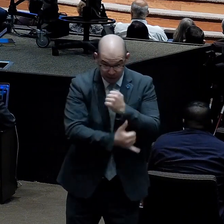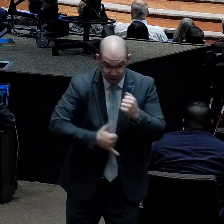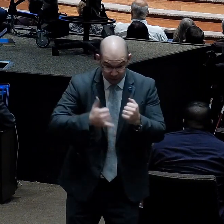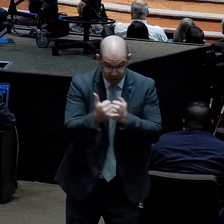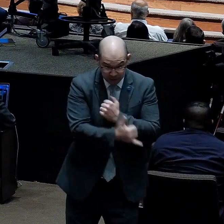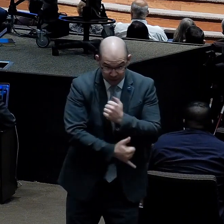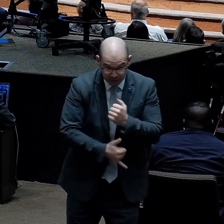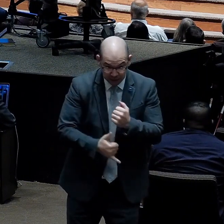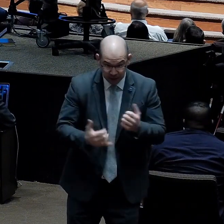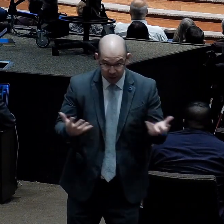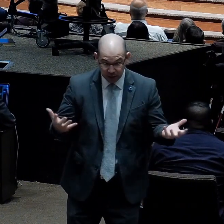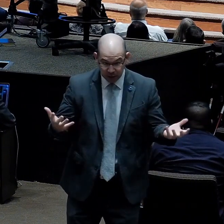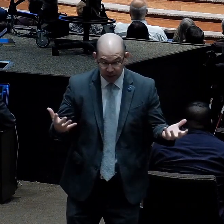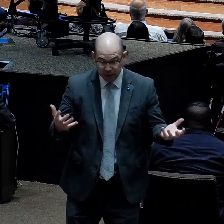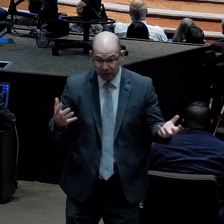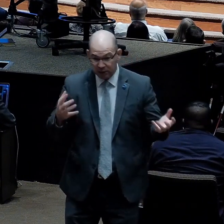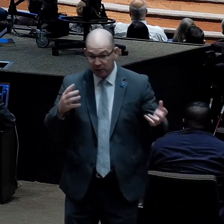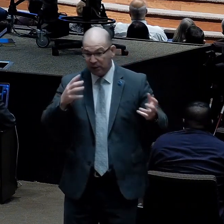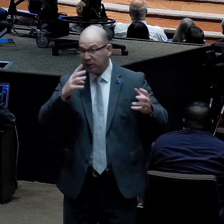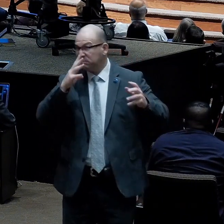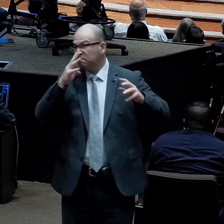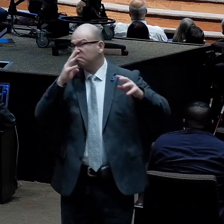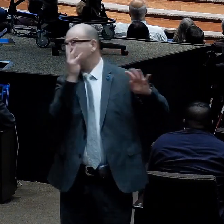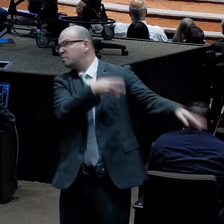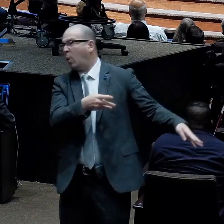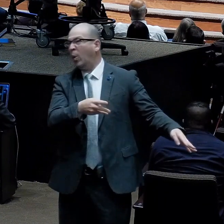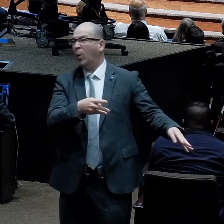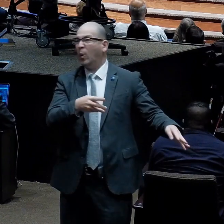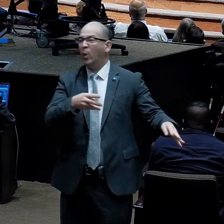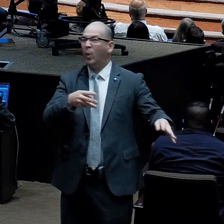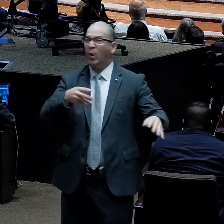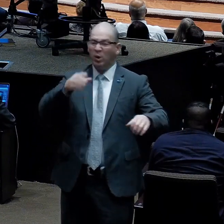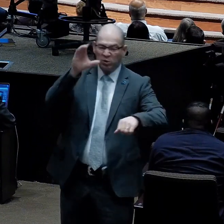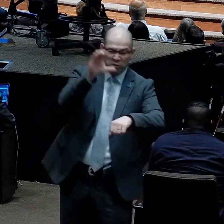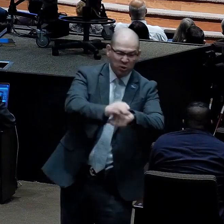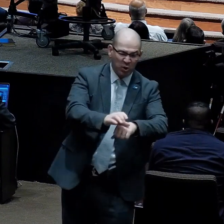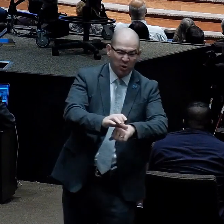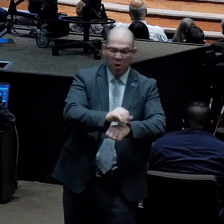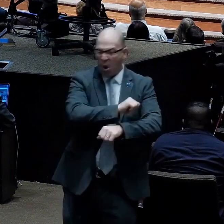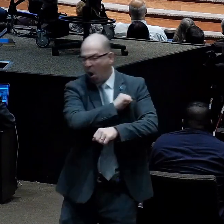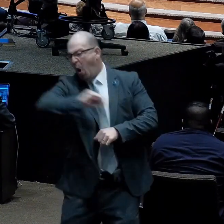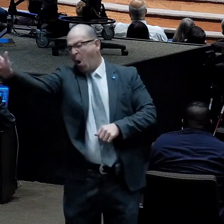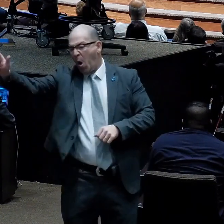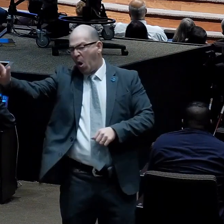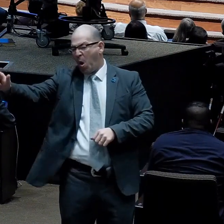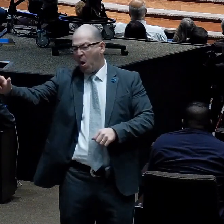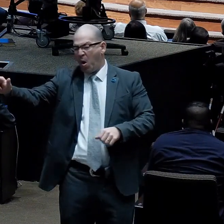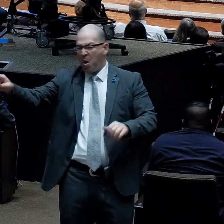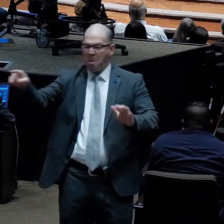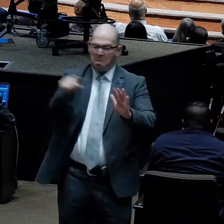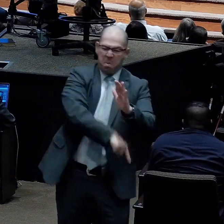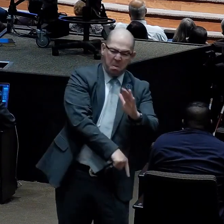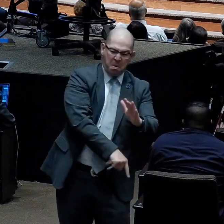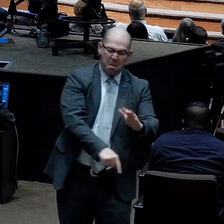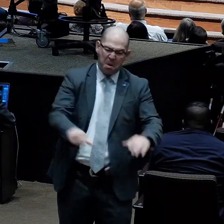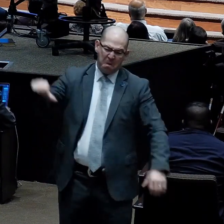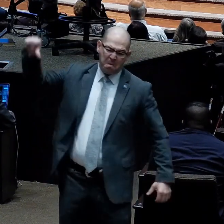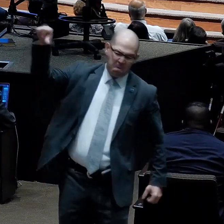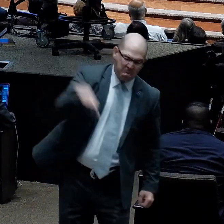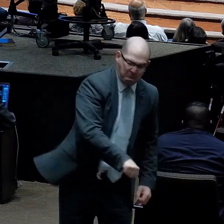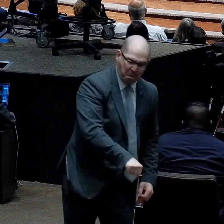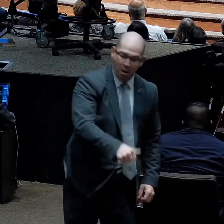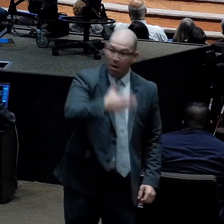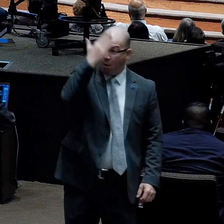from God, not attending any church. Catholic, Protestant, Baptist, the numbers are down. The prime